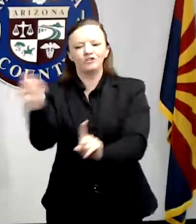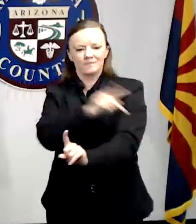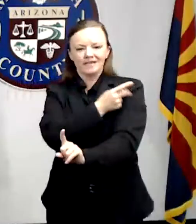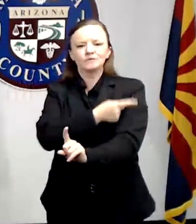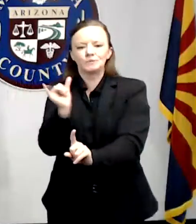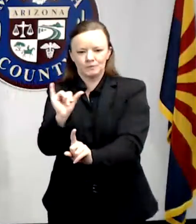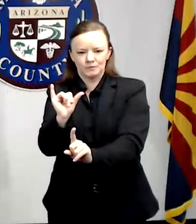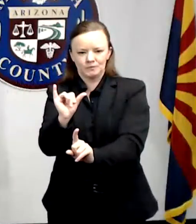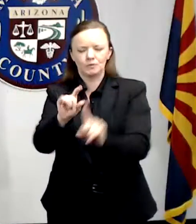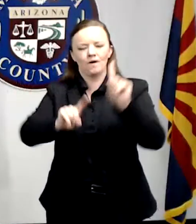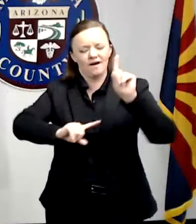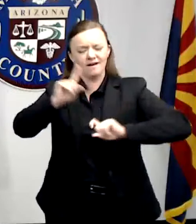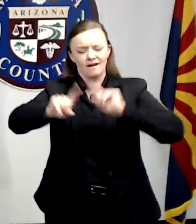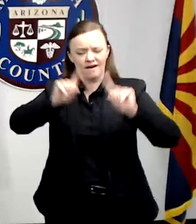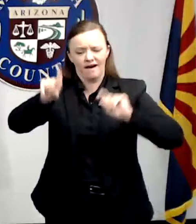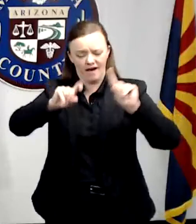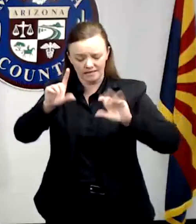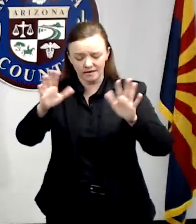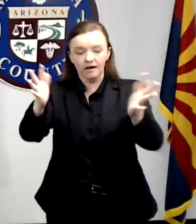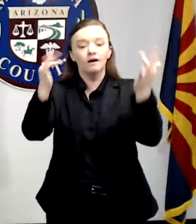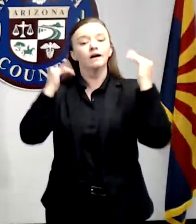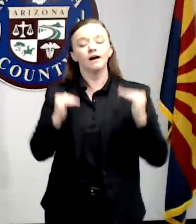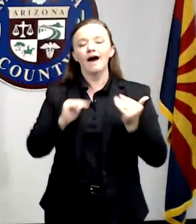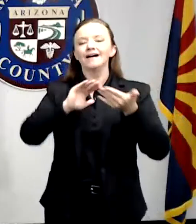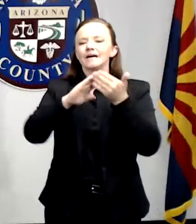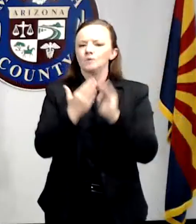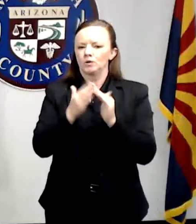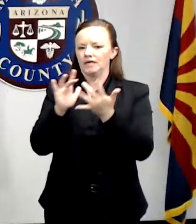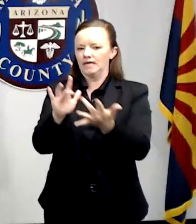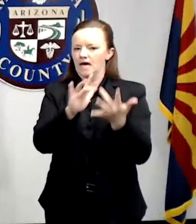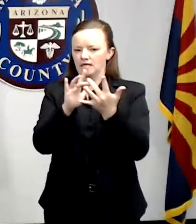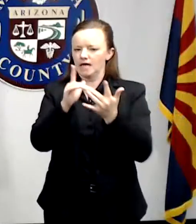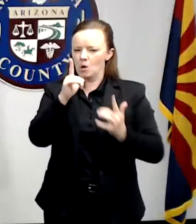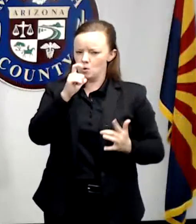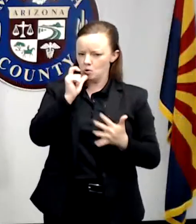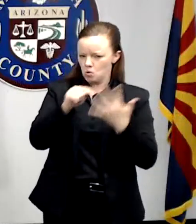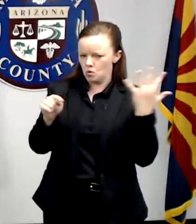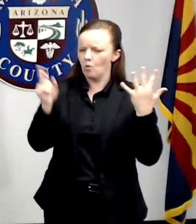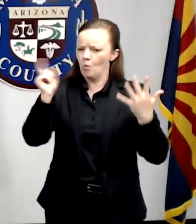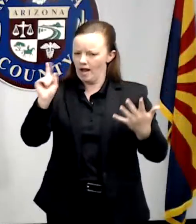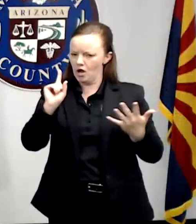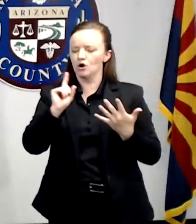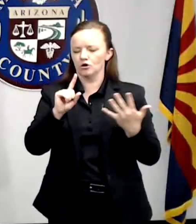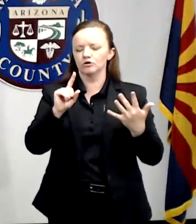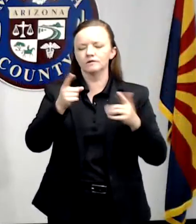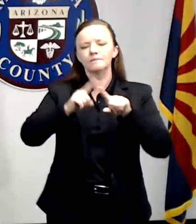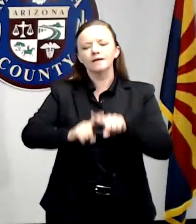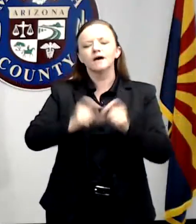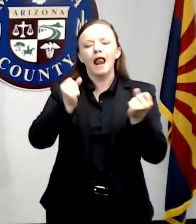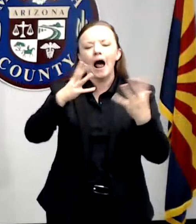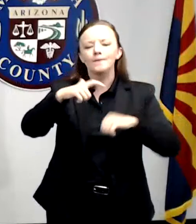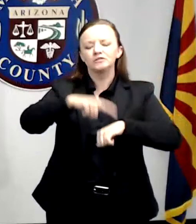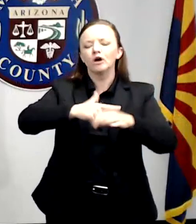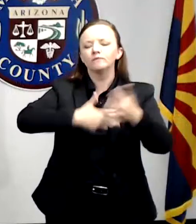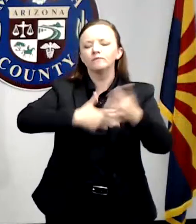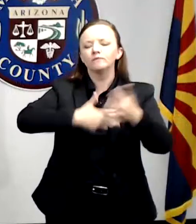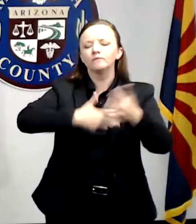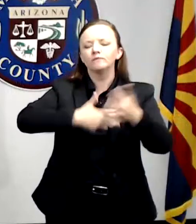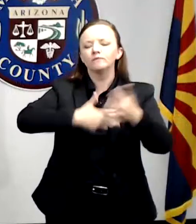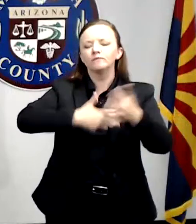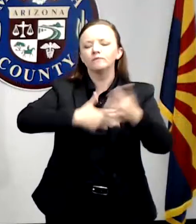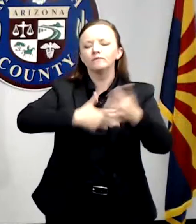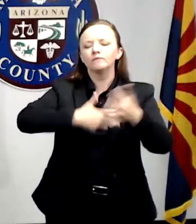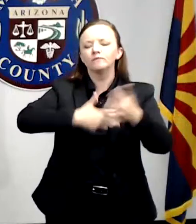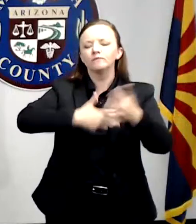about community contacts based on how much time they spent with the person while infected. So the investigator is trying to